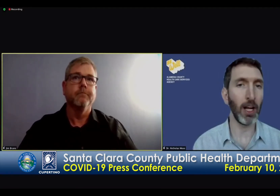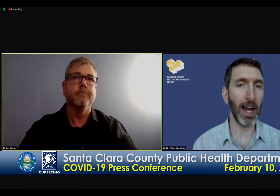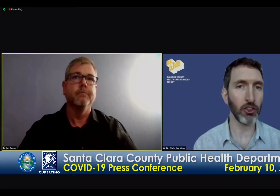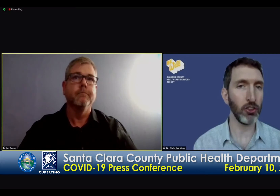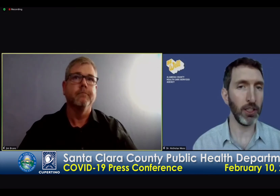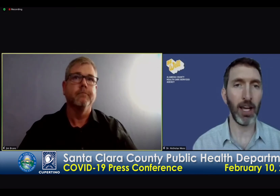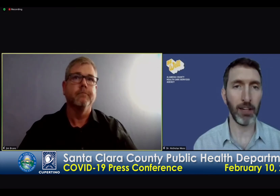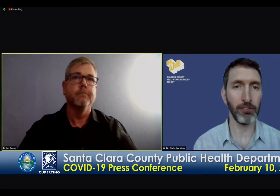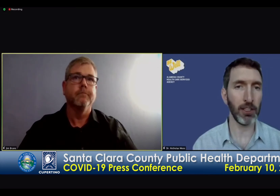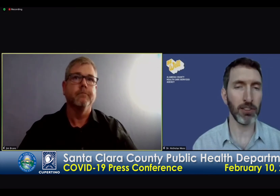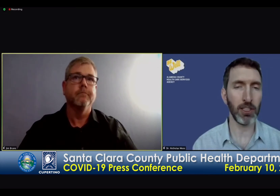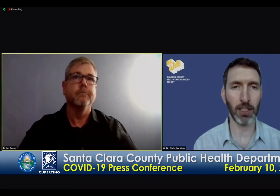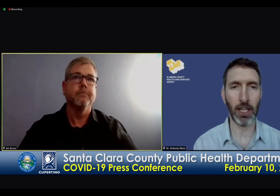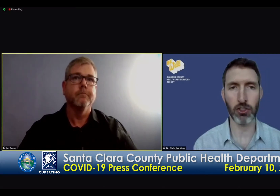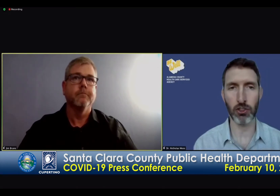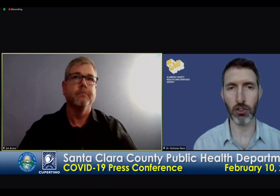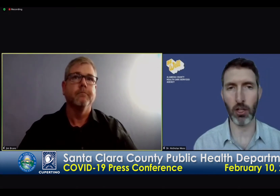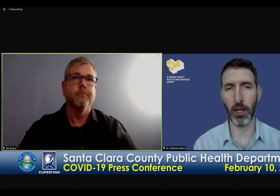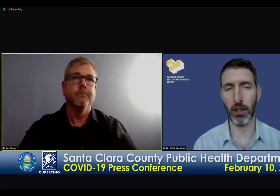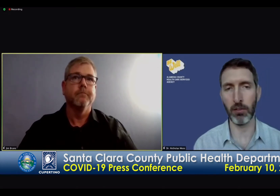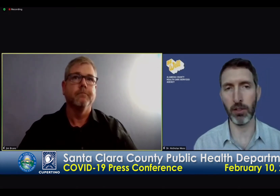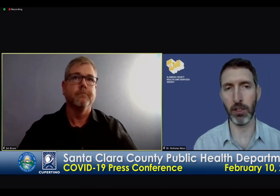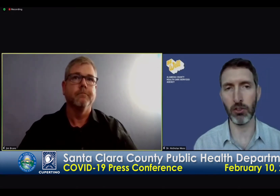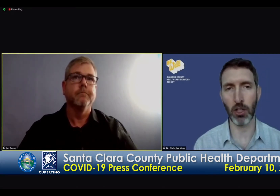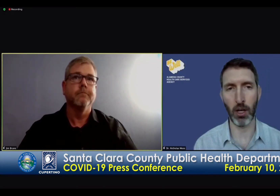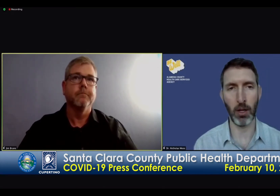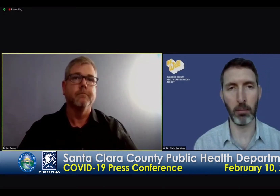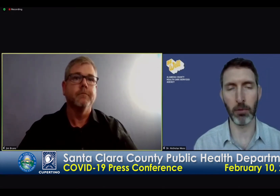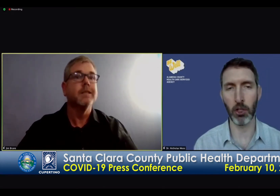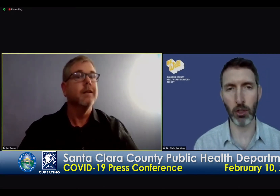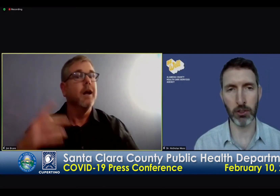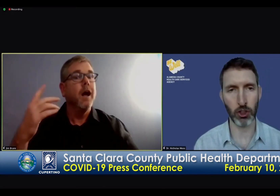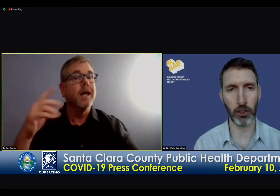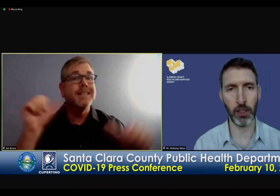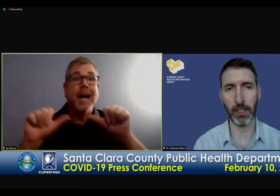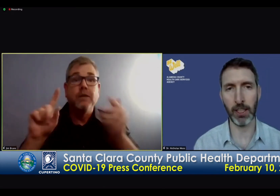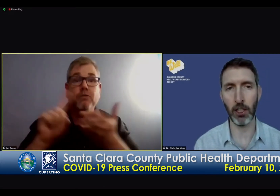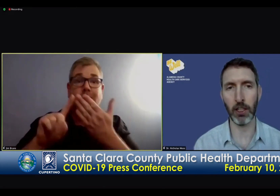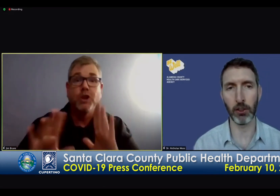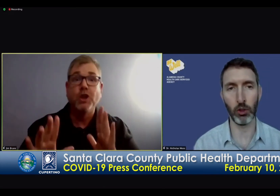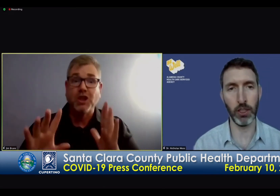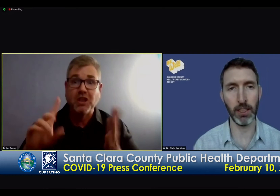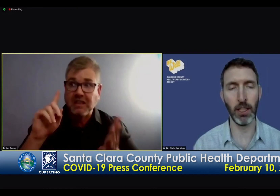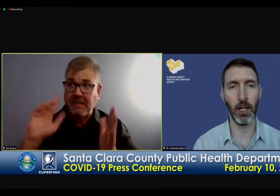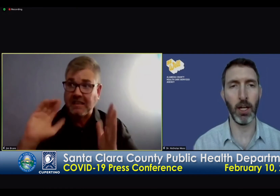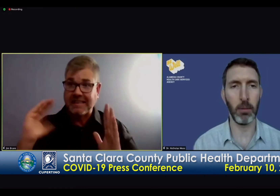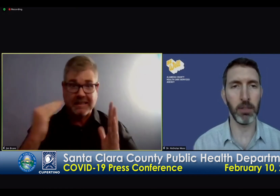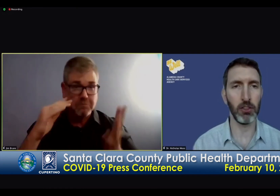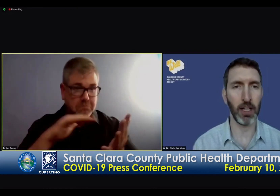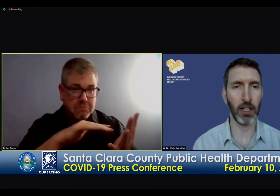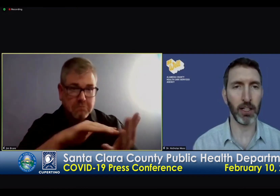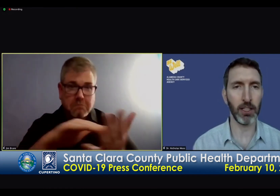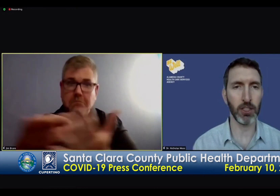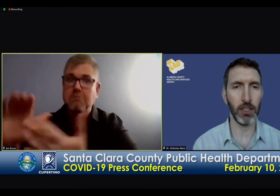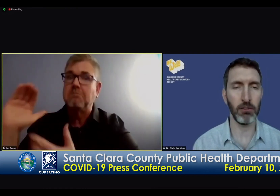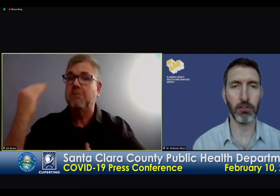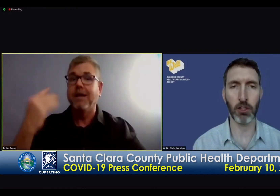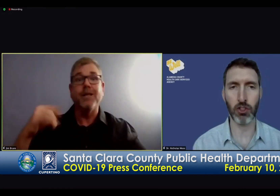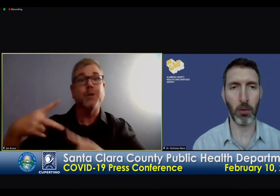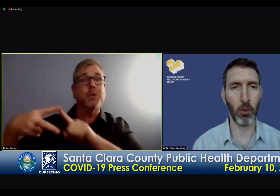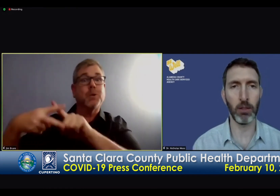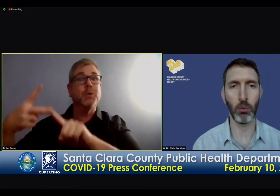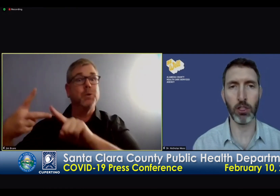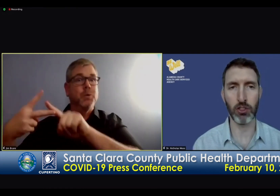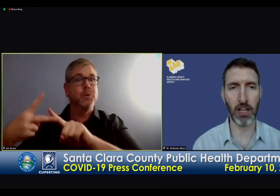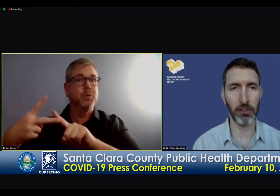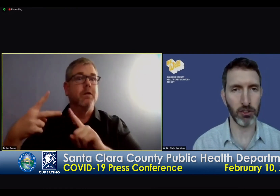or excellent efficacy against the strains circulating here, including these variants. Even if there's